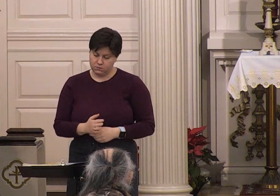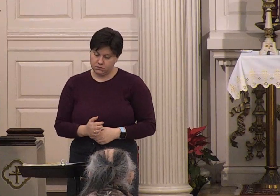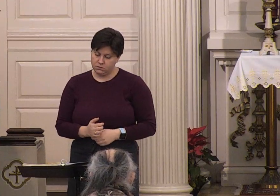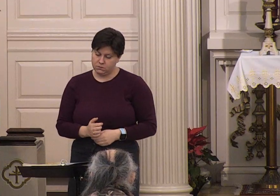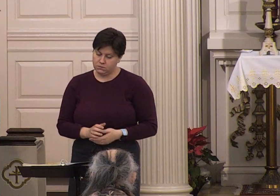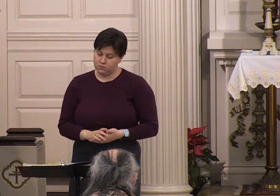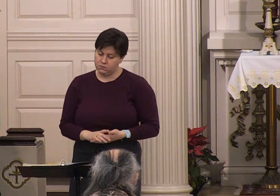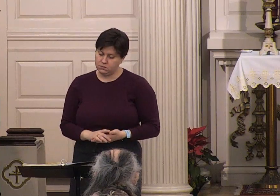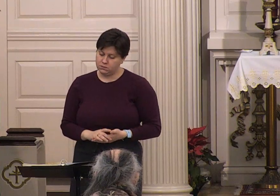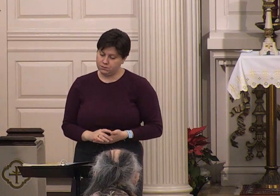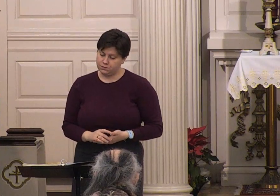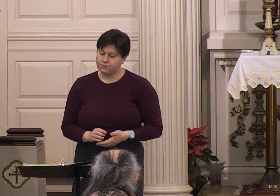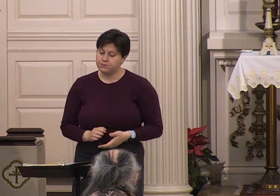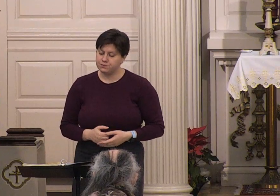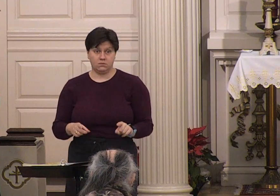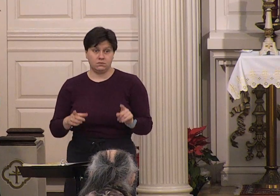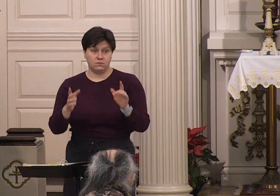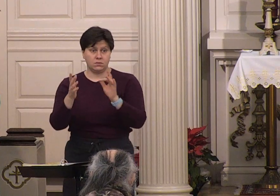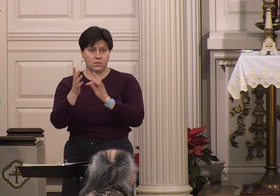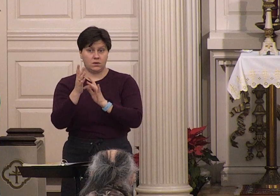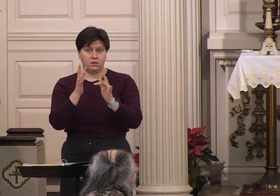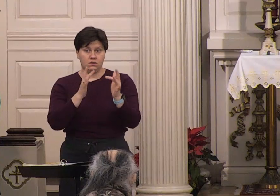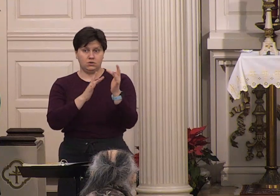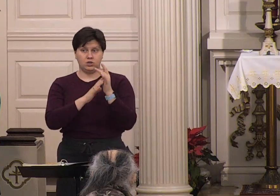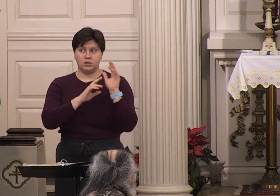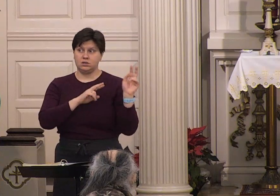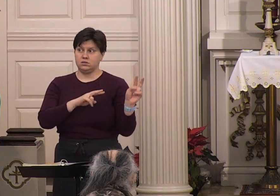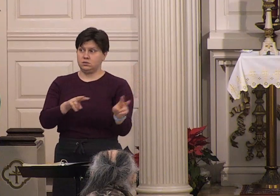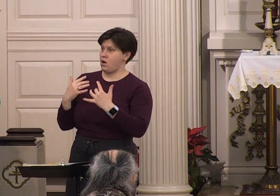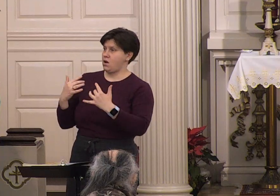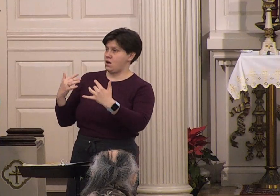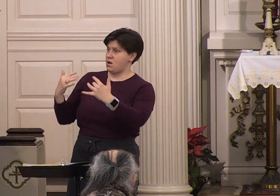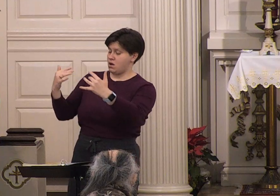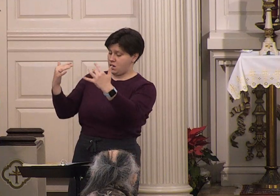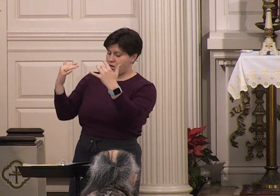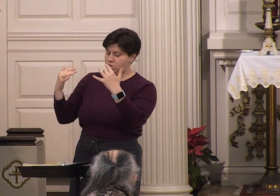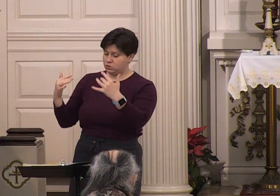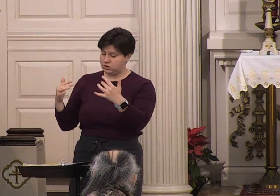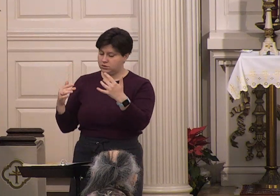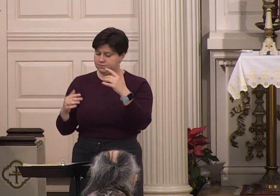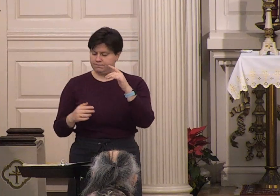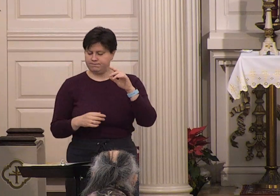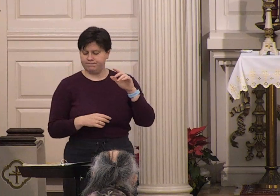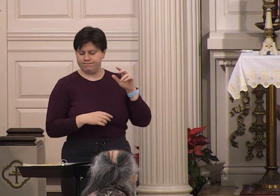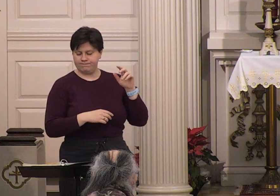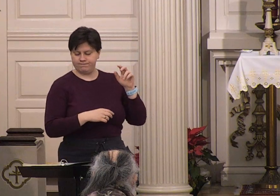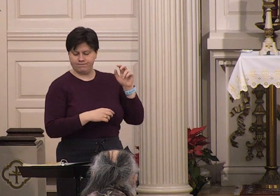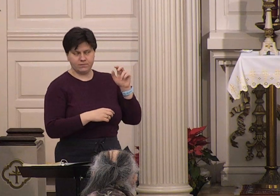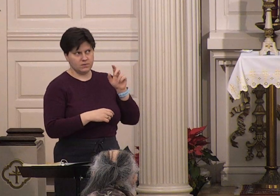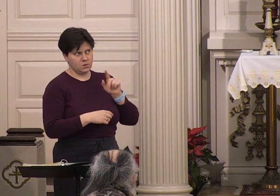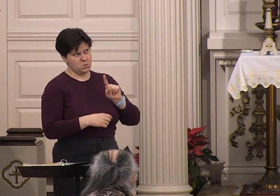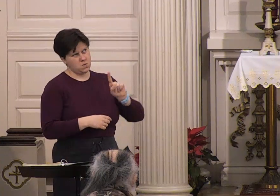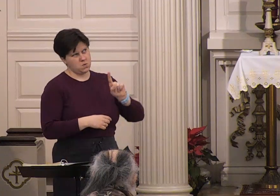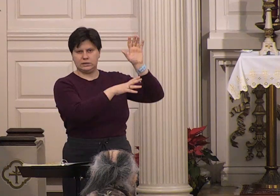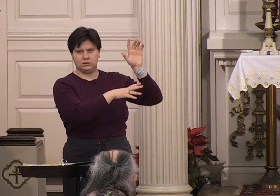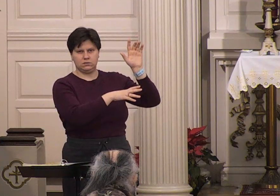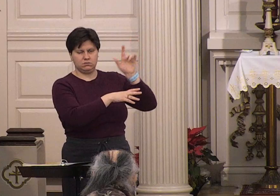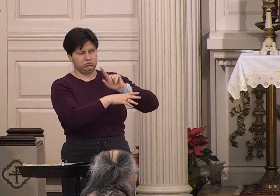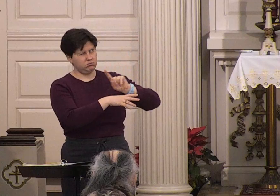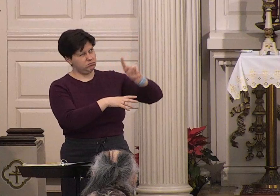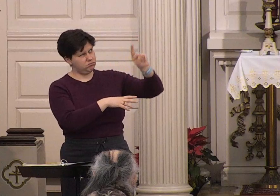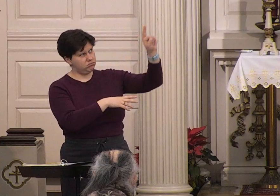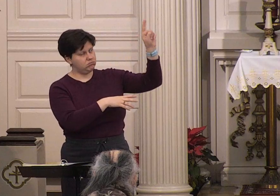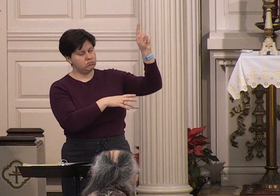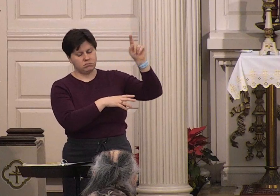When Jesus saw the crowds, he went up the mountain, and after he had sat down,